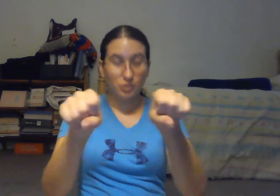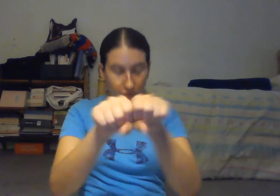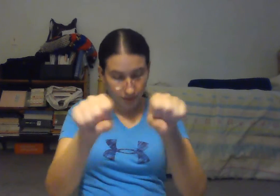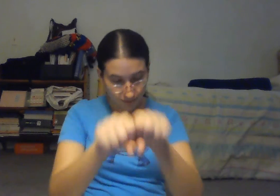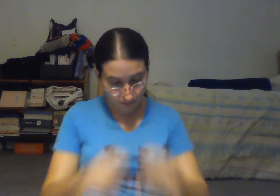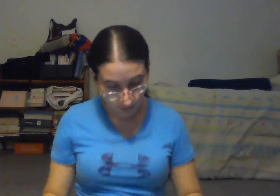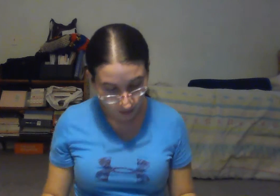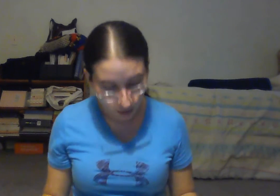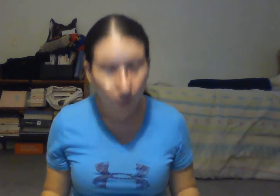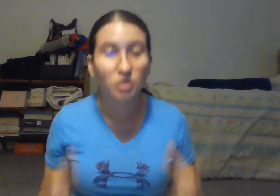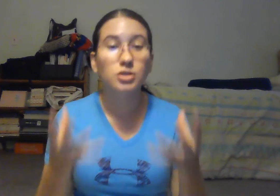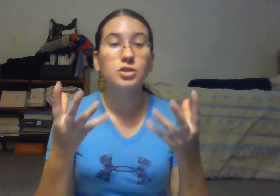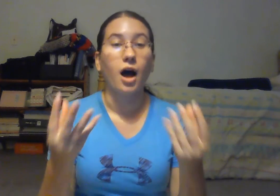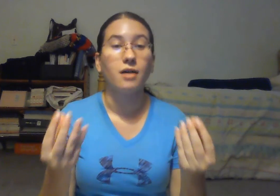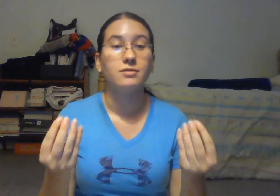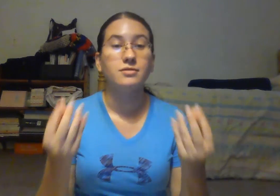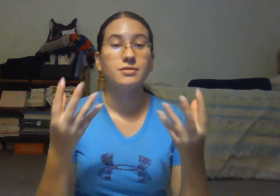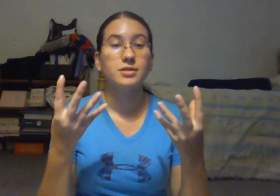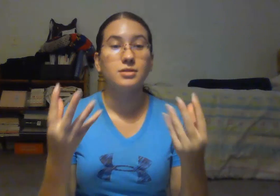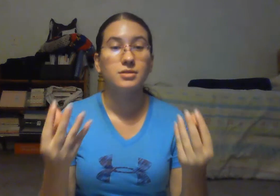Shoes. Soft.